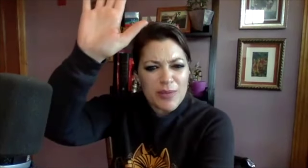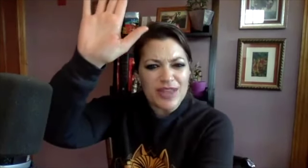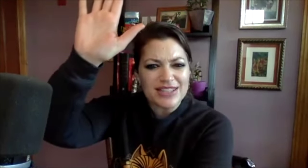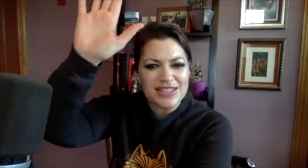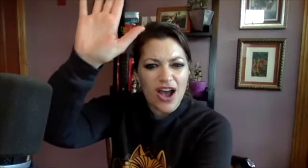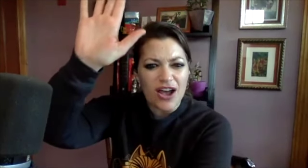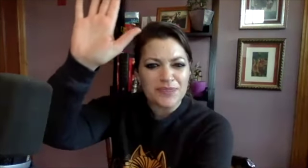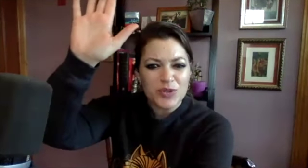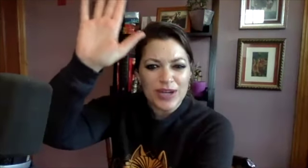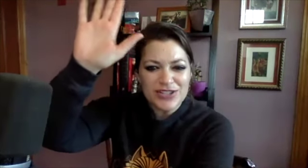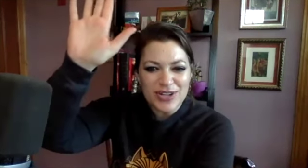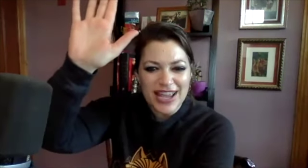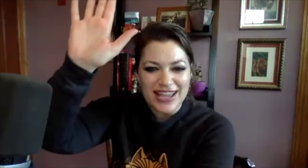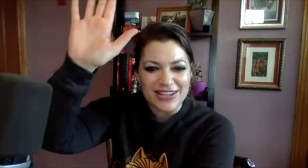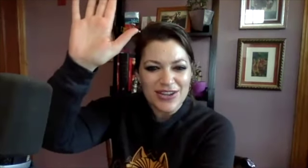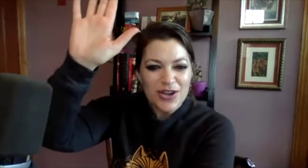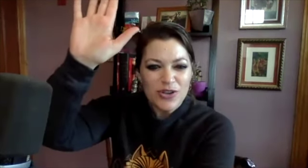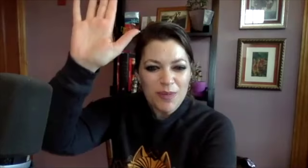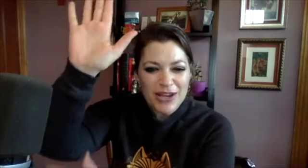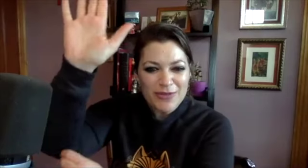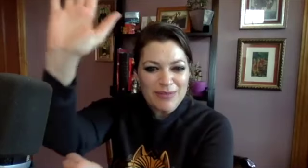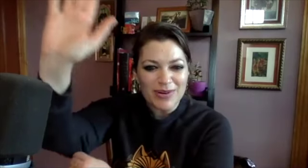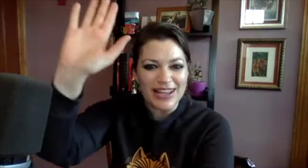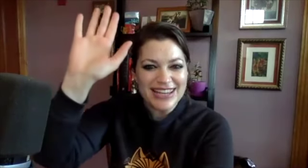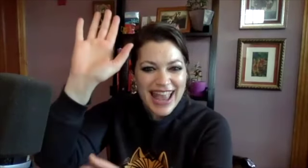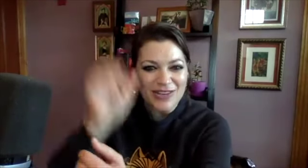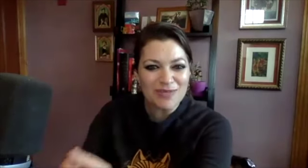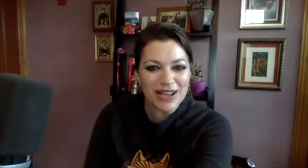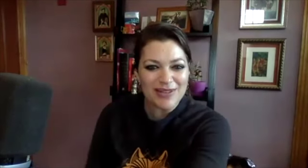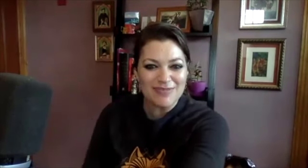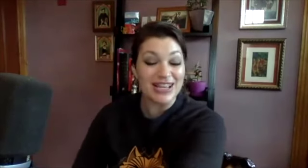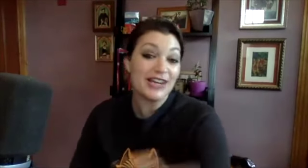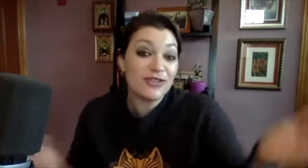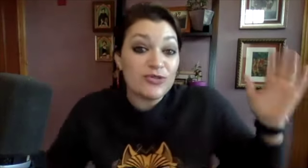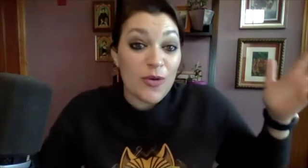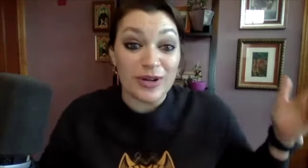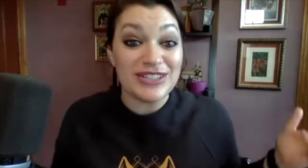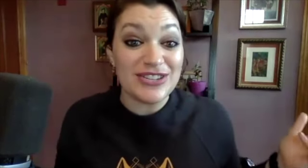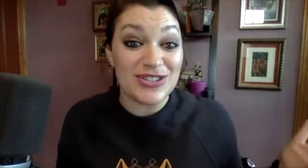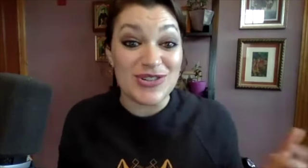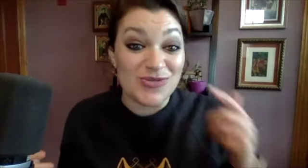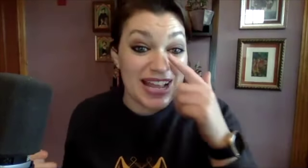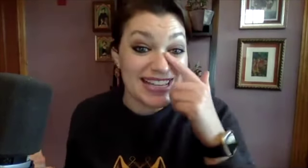that song, raise your hand. You might remember it. Yeah, you might remember it. And if you don't, we're going to teach it to you right